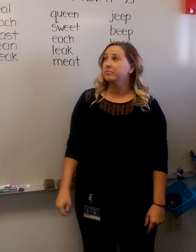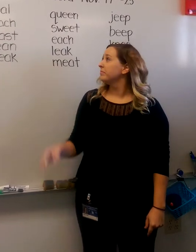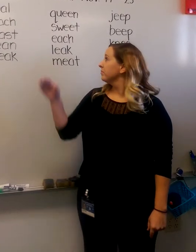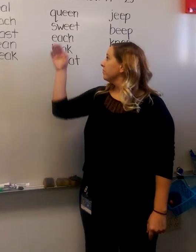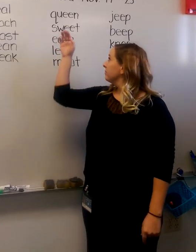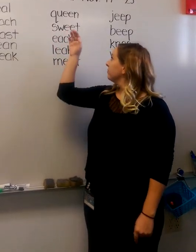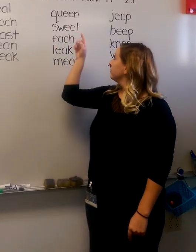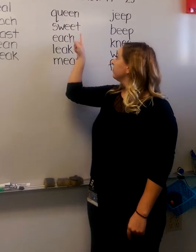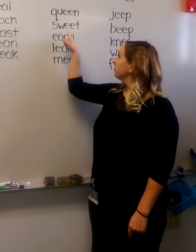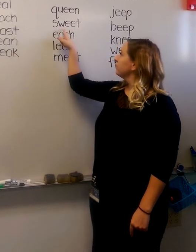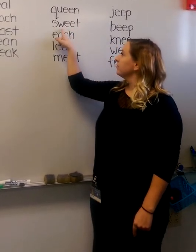Sweet.